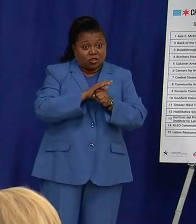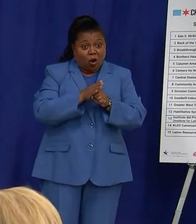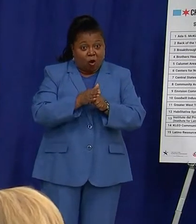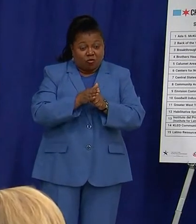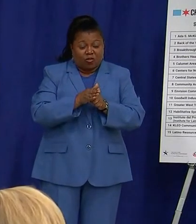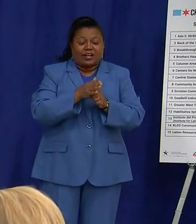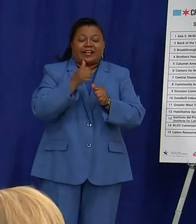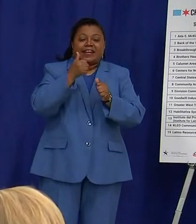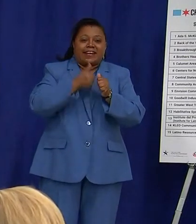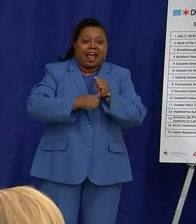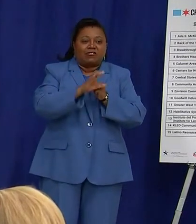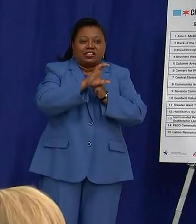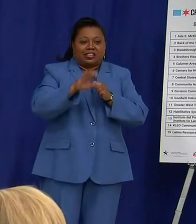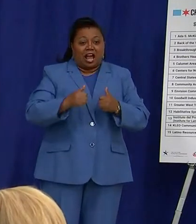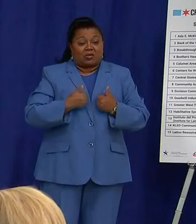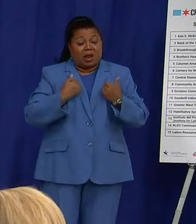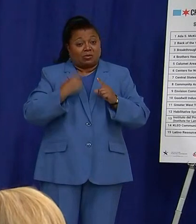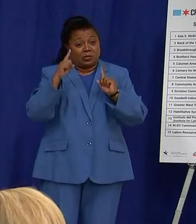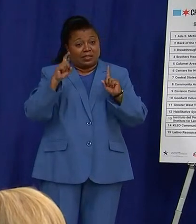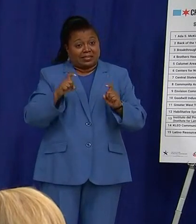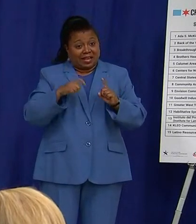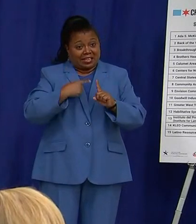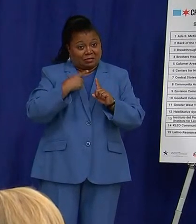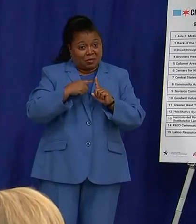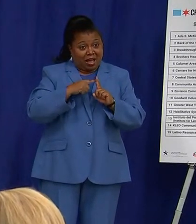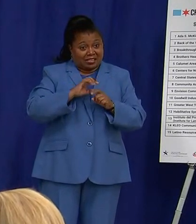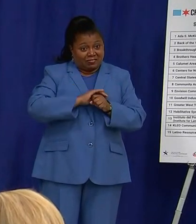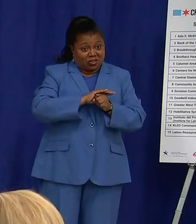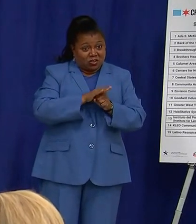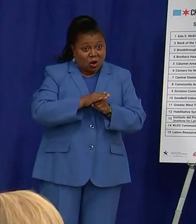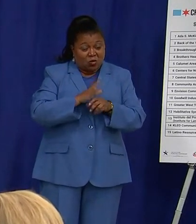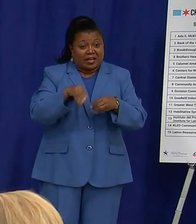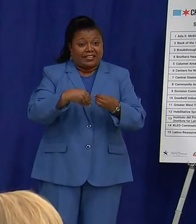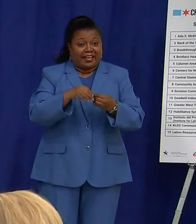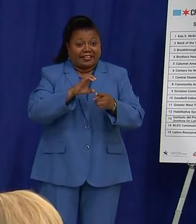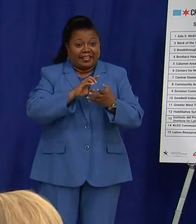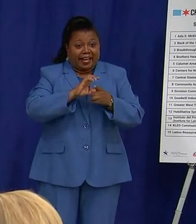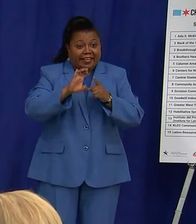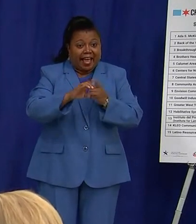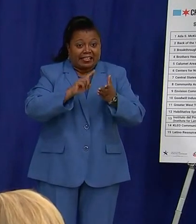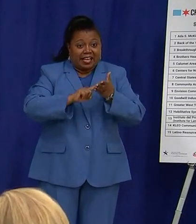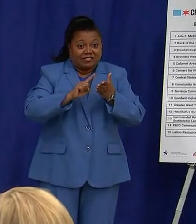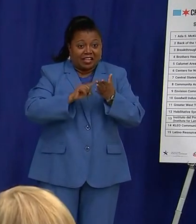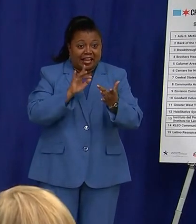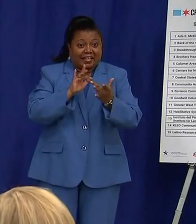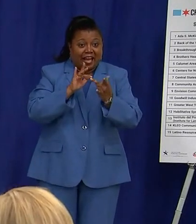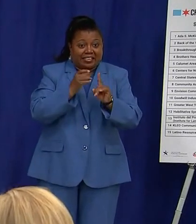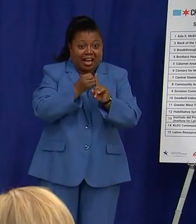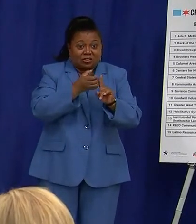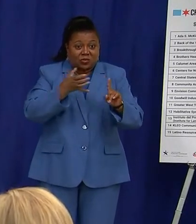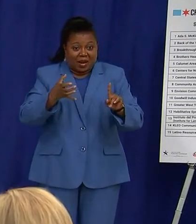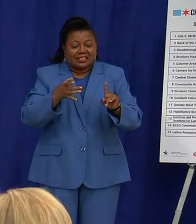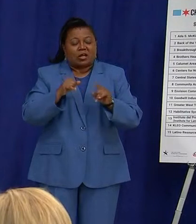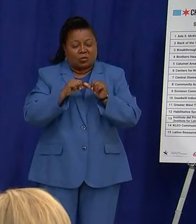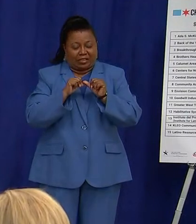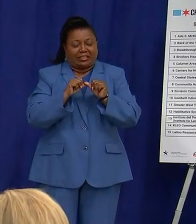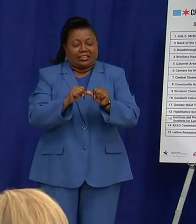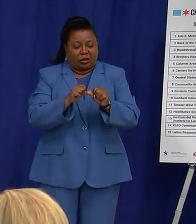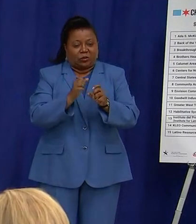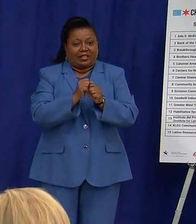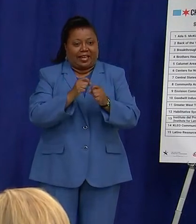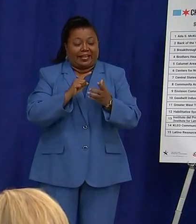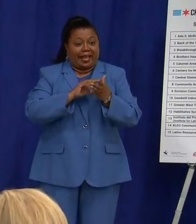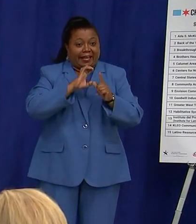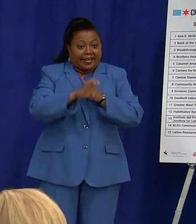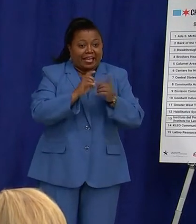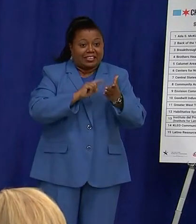And every Chicago resident who tests positive for COVID gets case investigation and contact tracing, and will continue to get